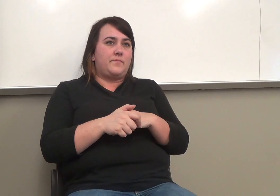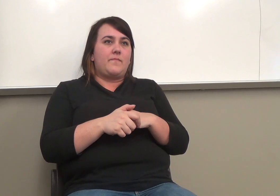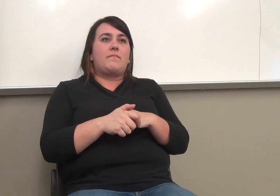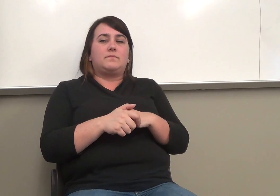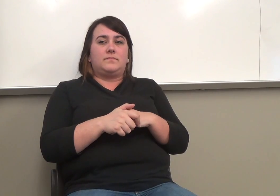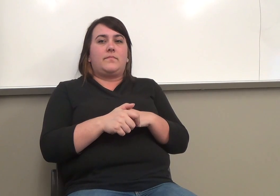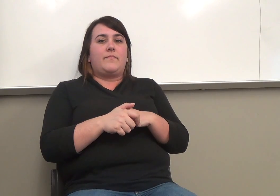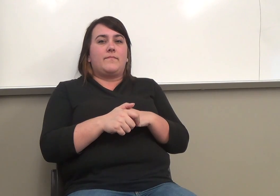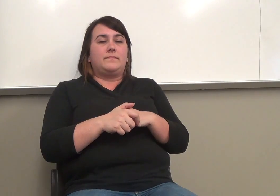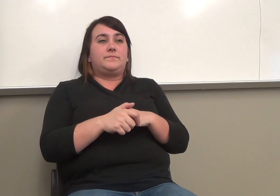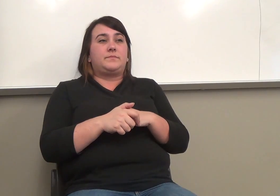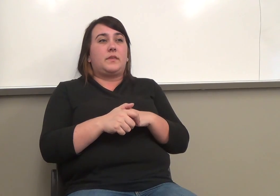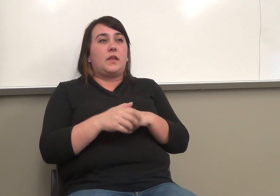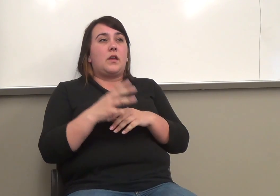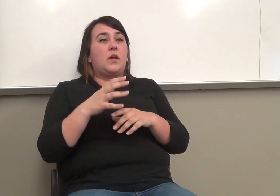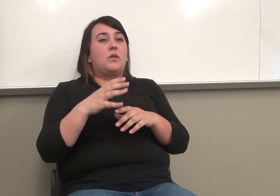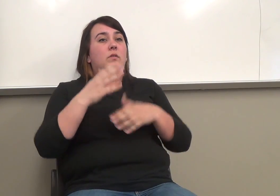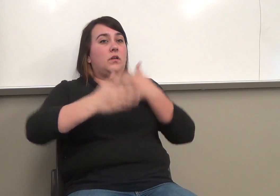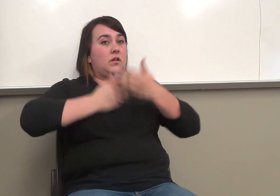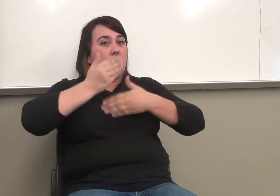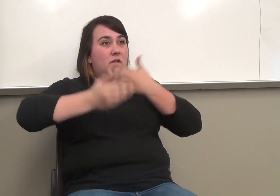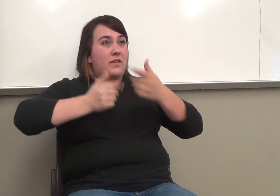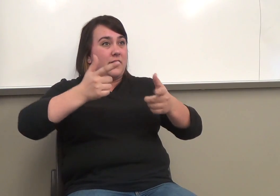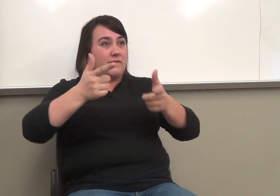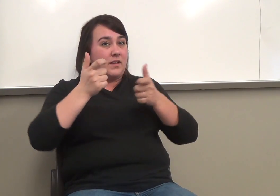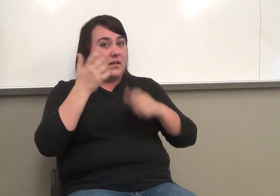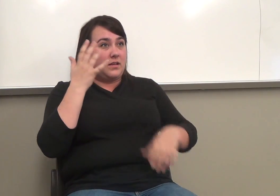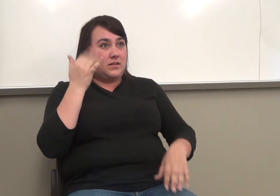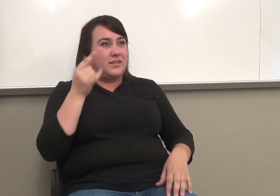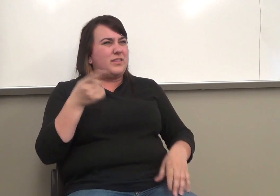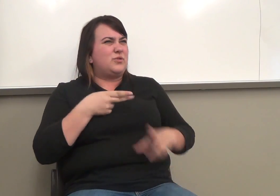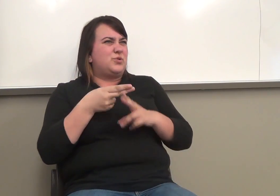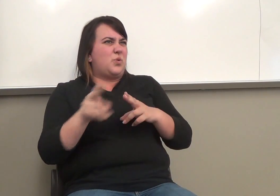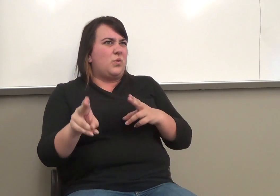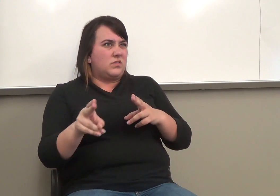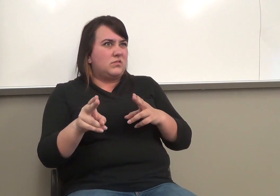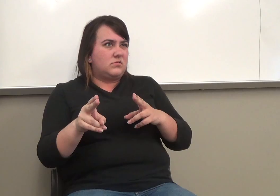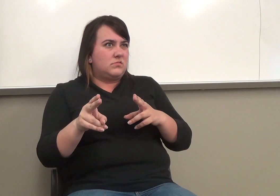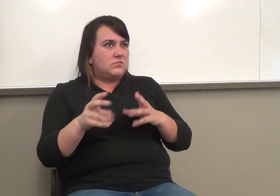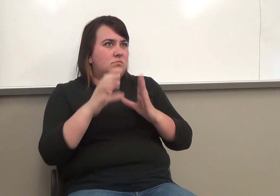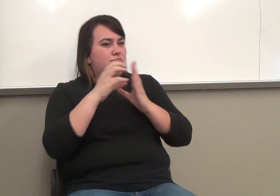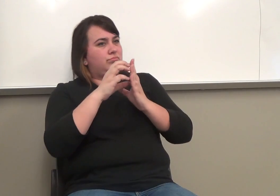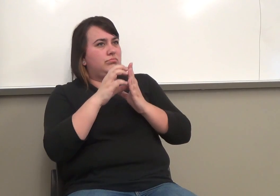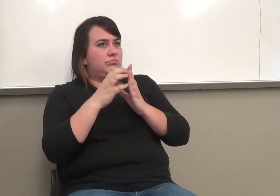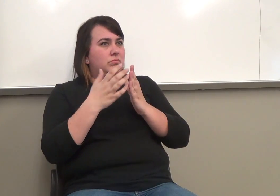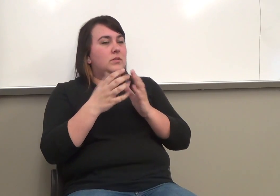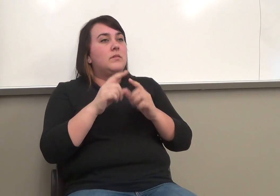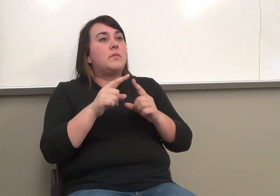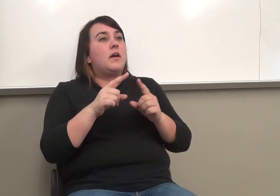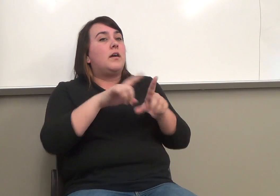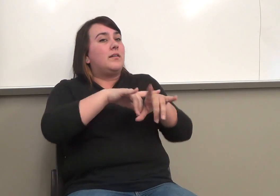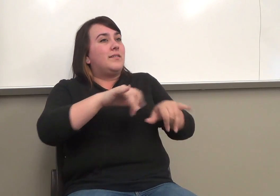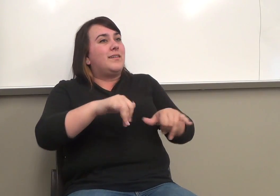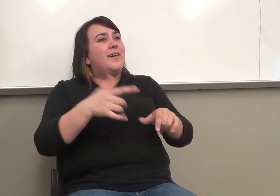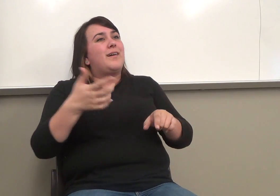And we're moving very quickly through these paragraphs partly because they're short but partly because I want to